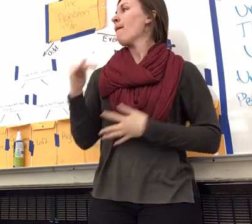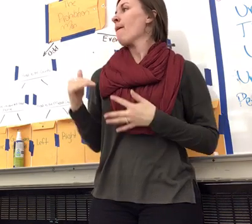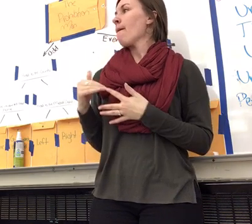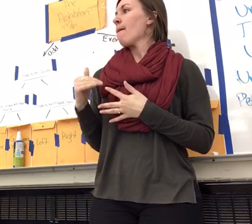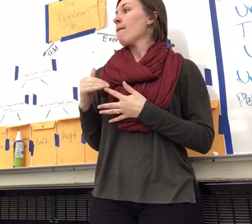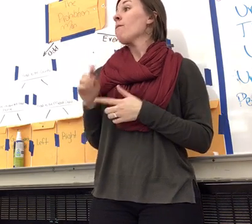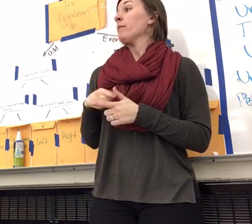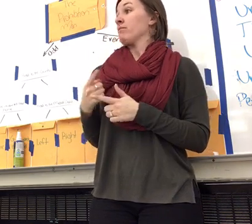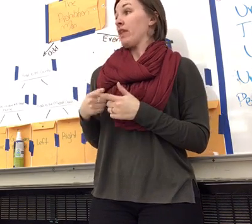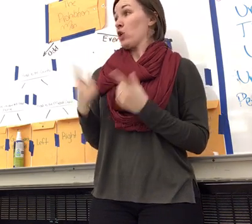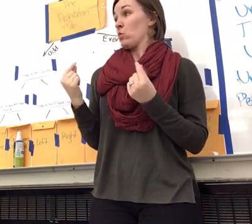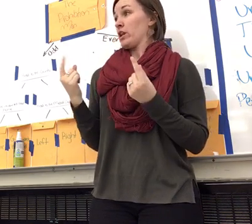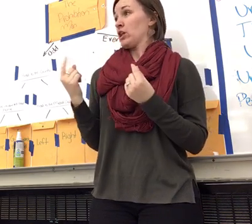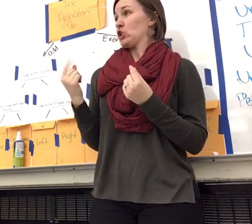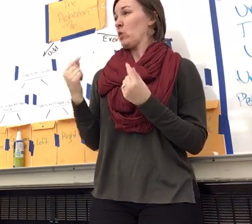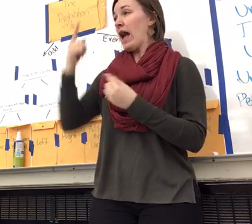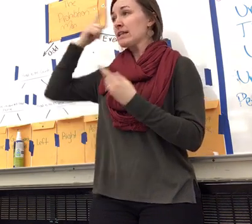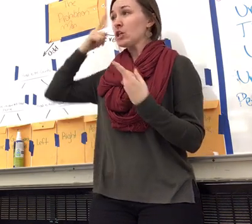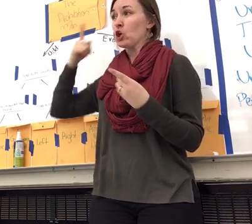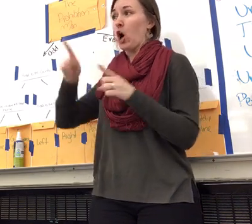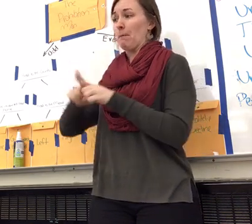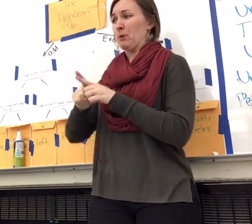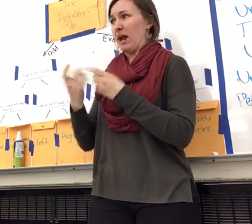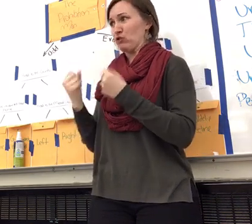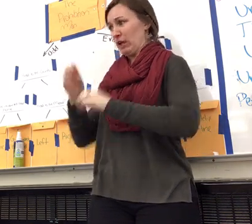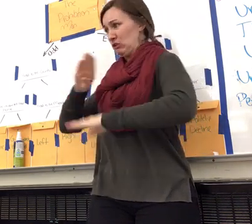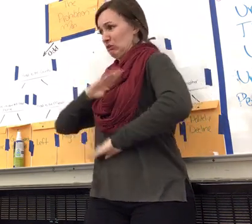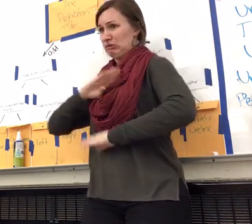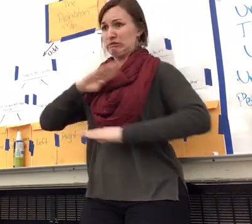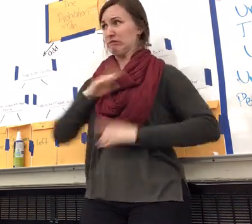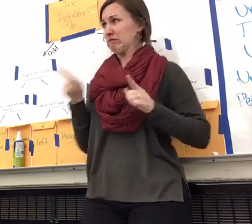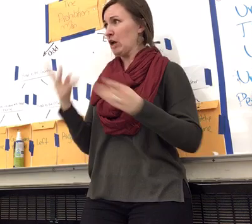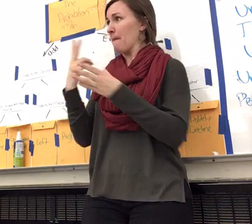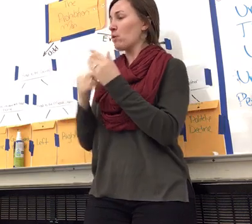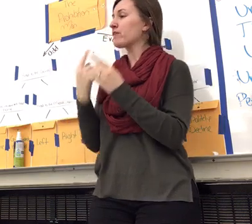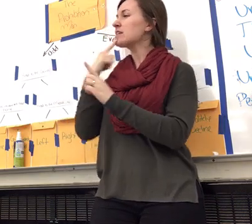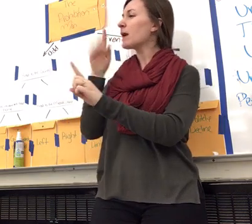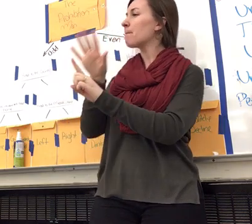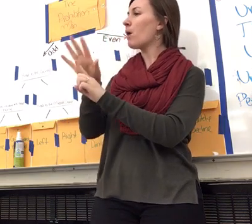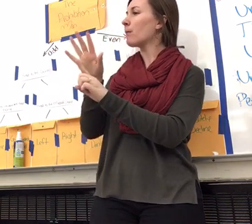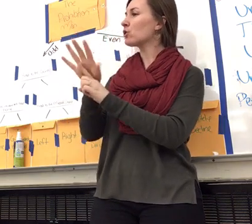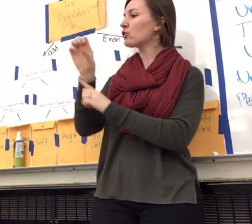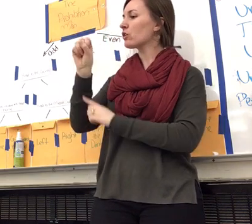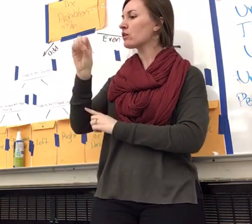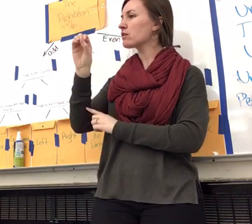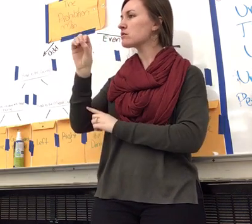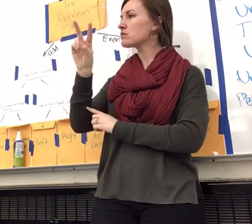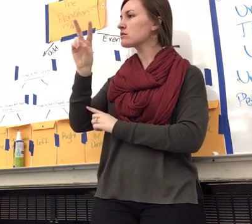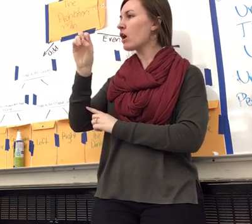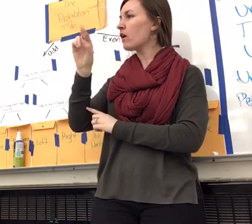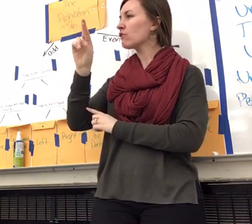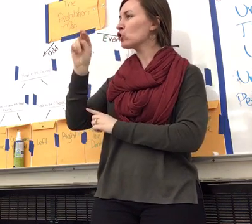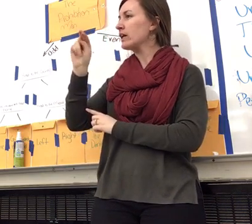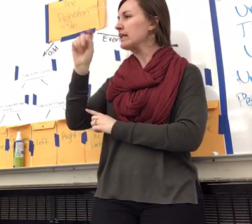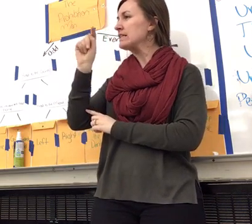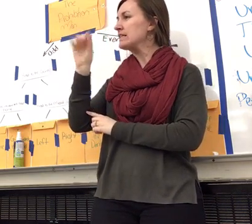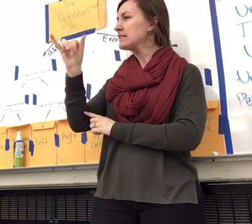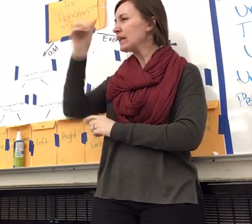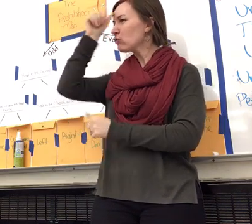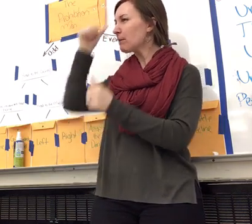Then, as a compromise on both sides, they say popular sovereignty, which is going to be basically you can vote on slavery.